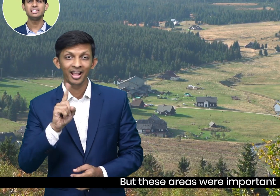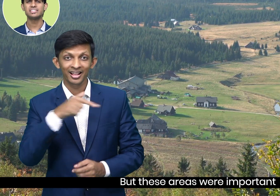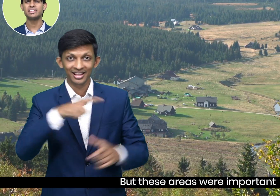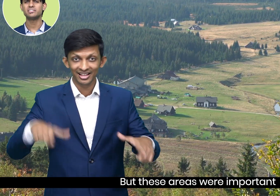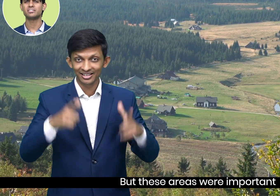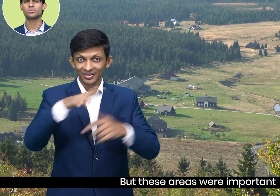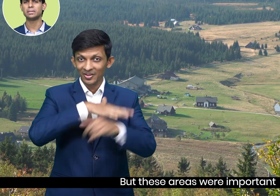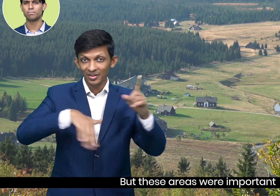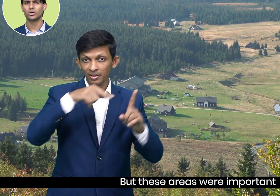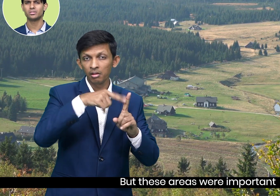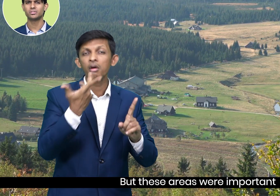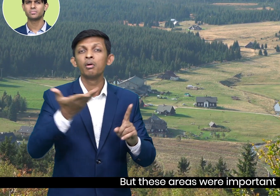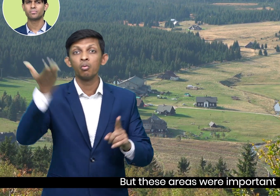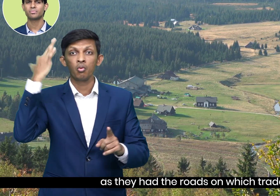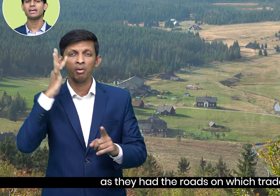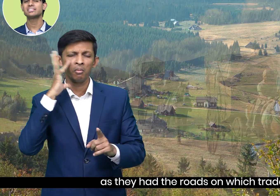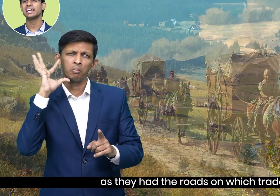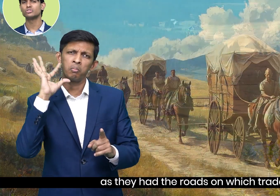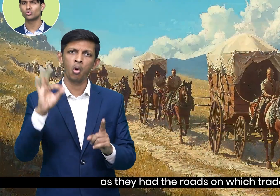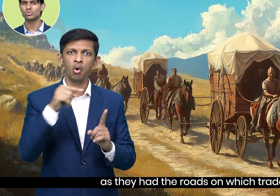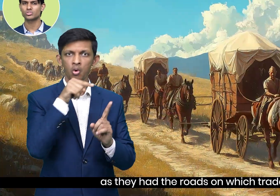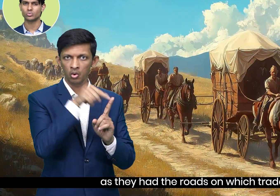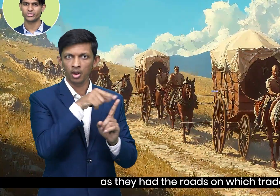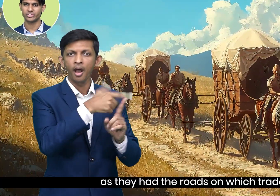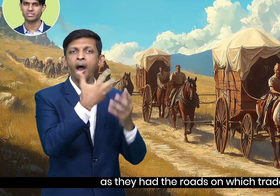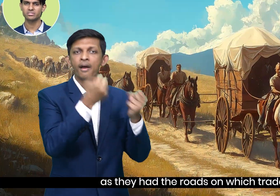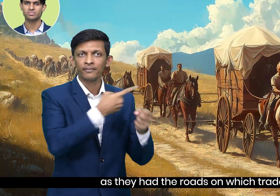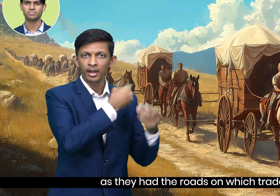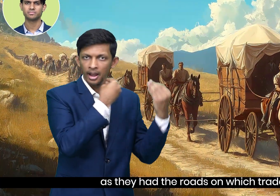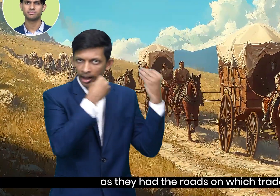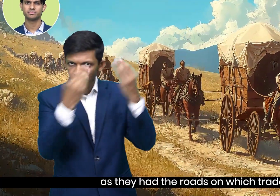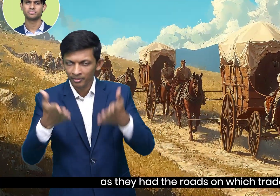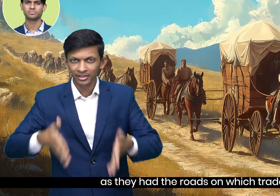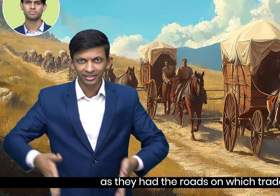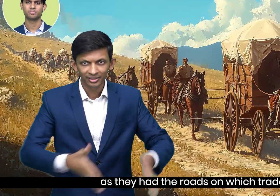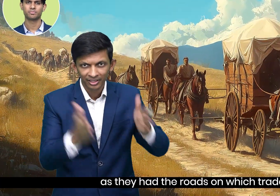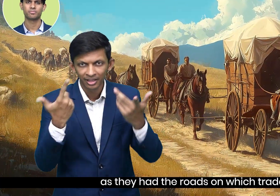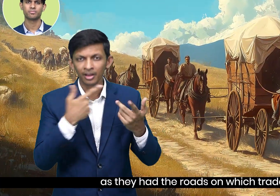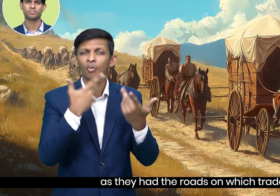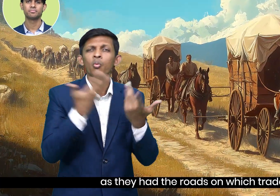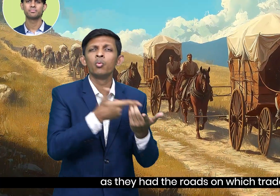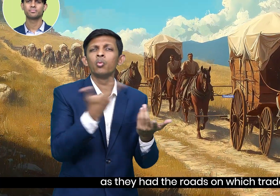But these areas were important as they had the roads on which traders,